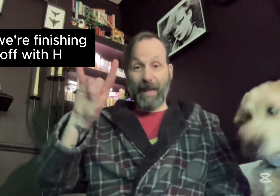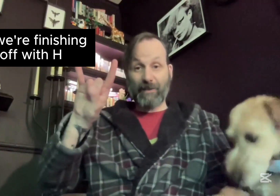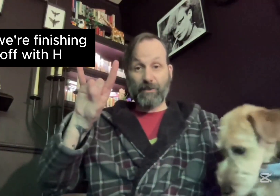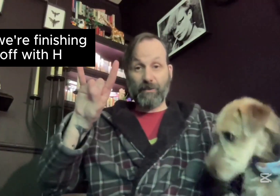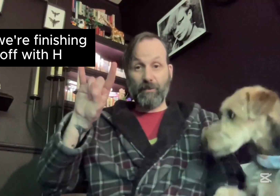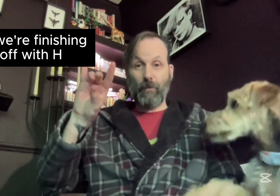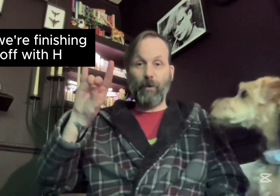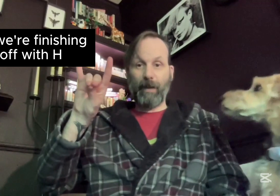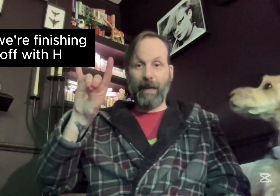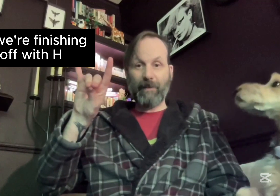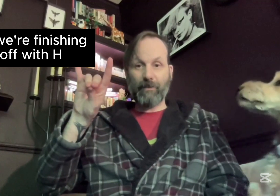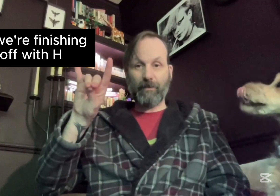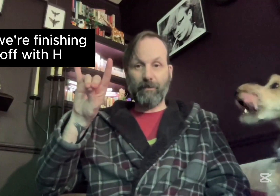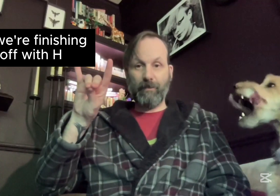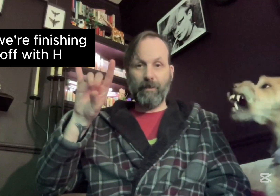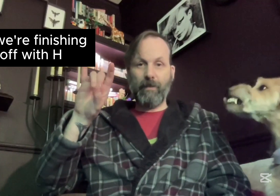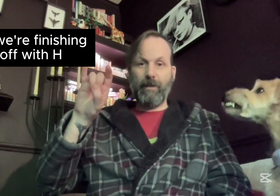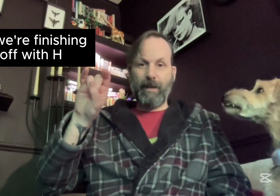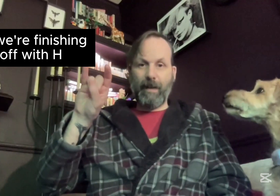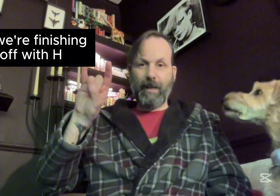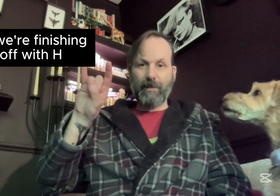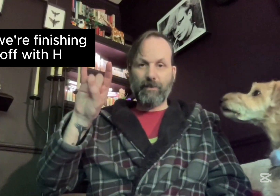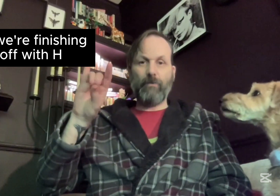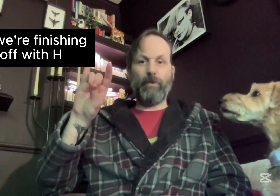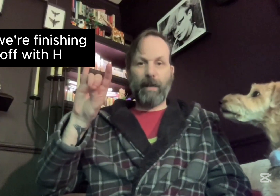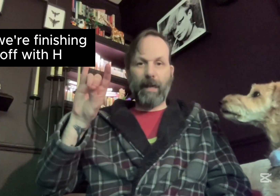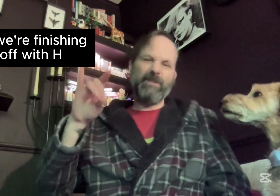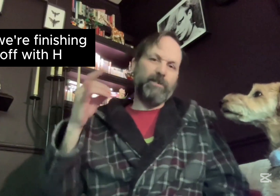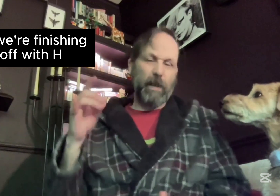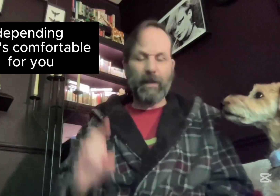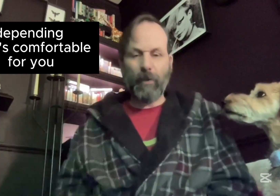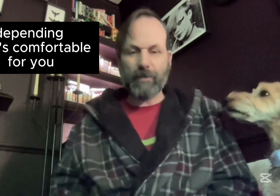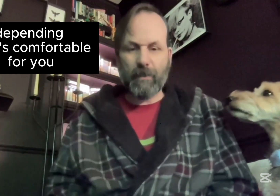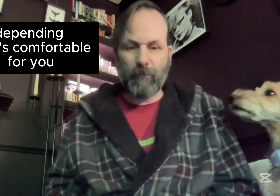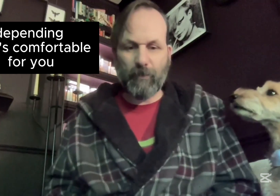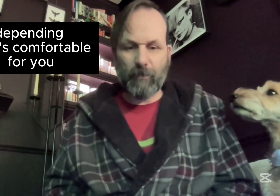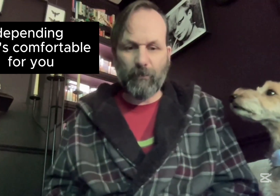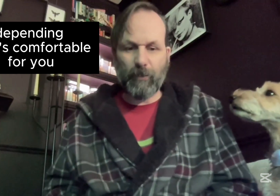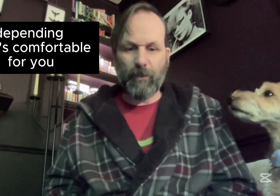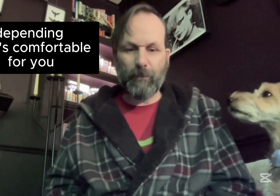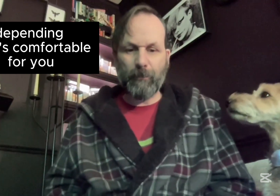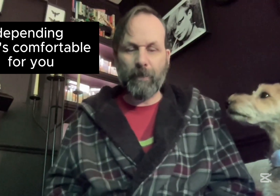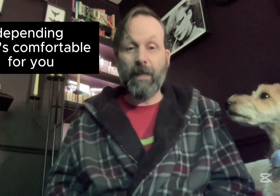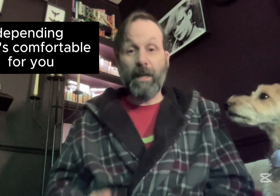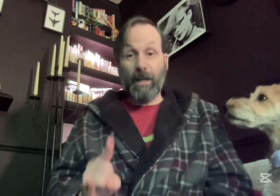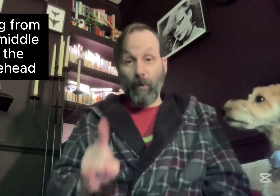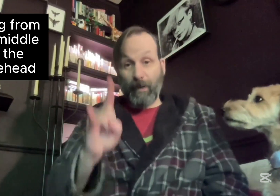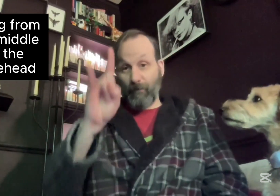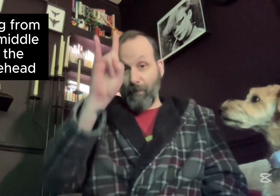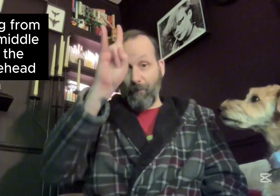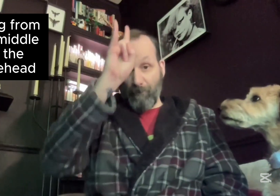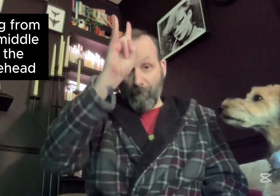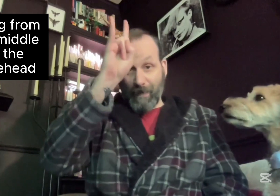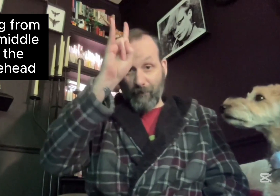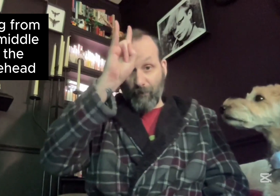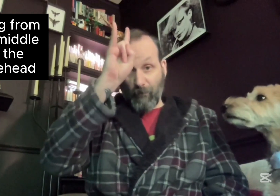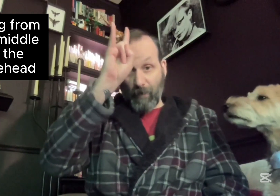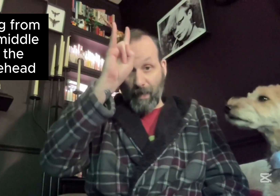H or H, H, H, depending what's comfortable for you. Going from the middle of the